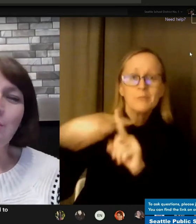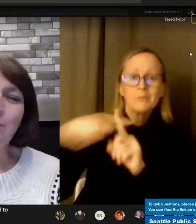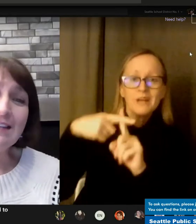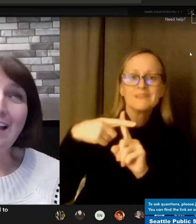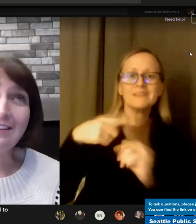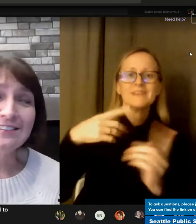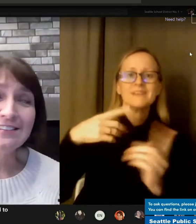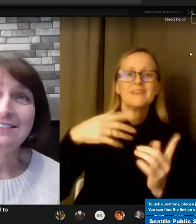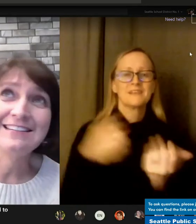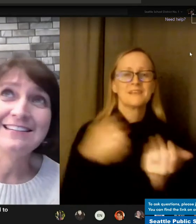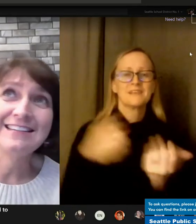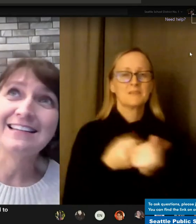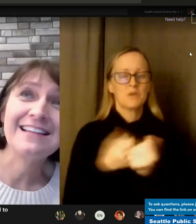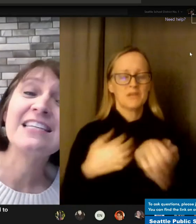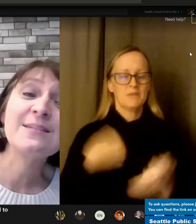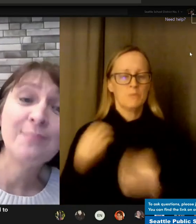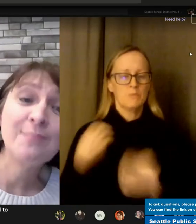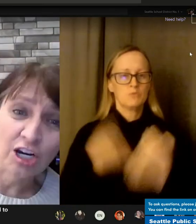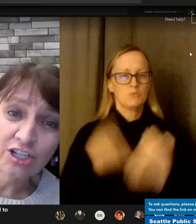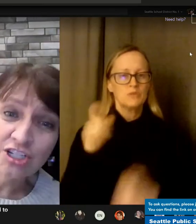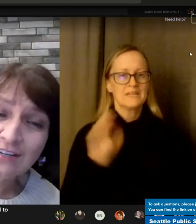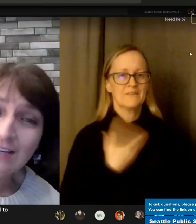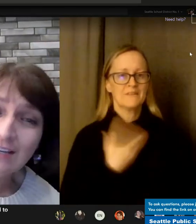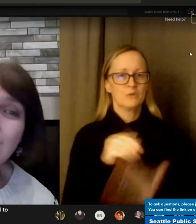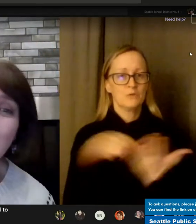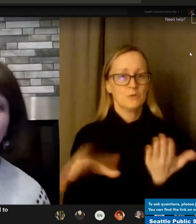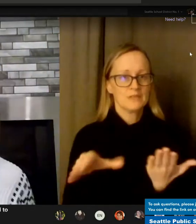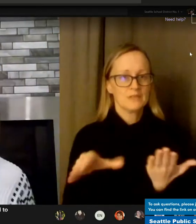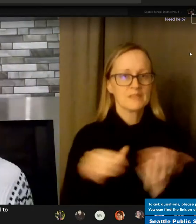working tirelessly since last March